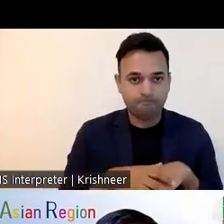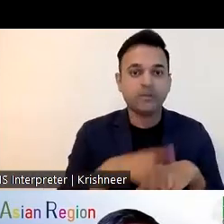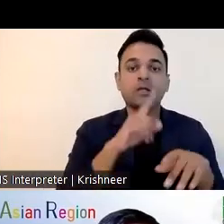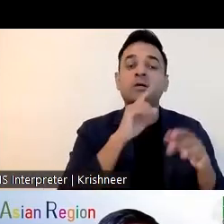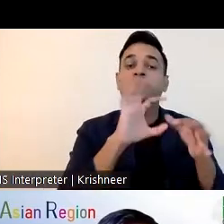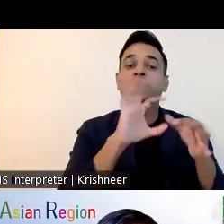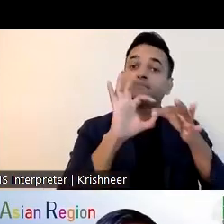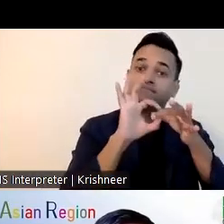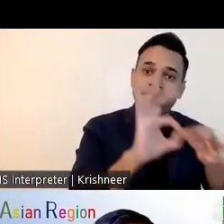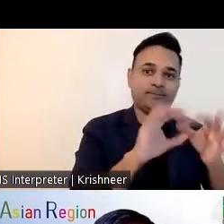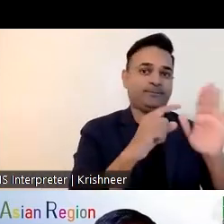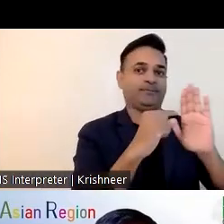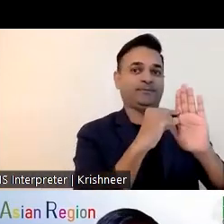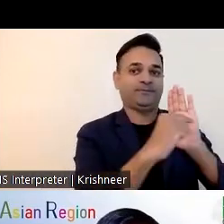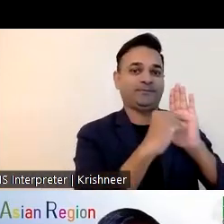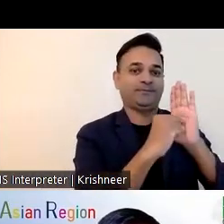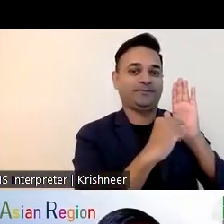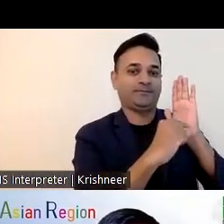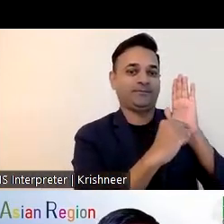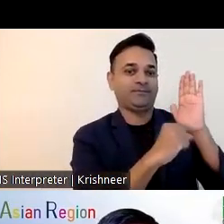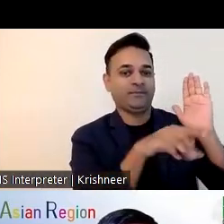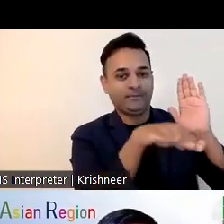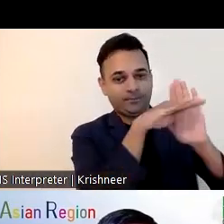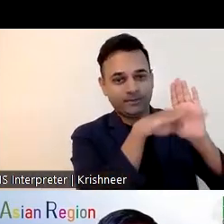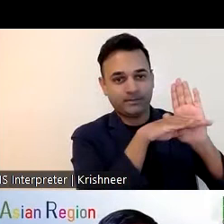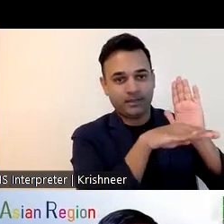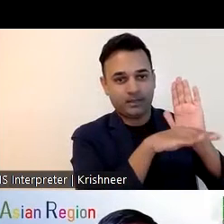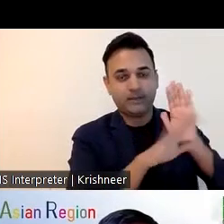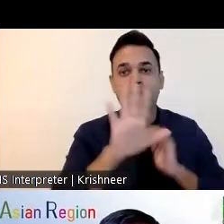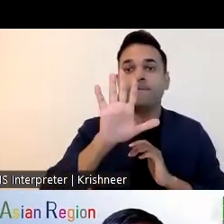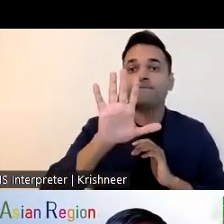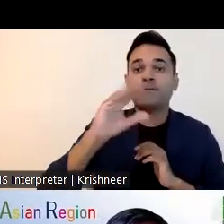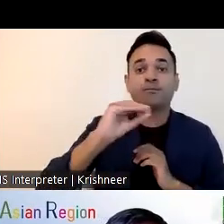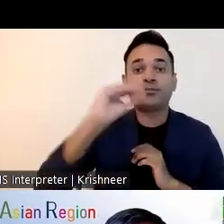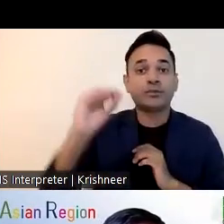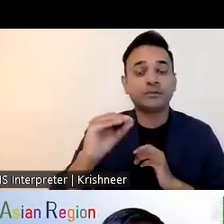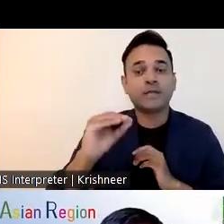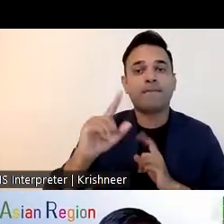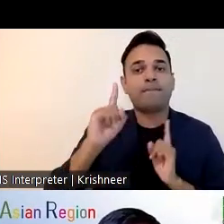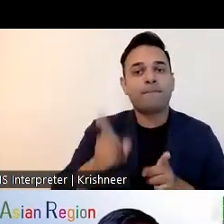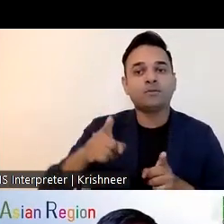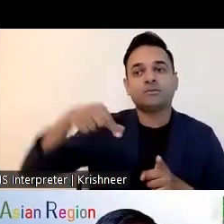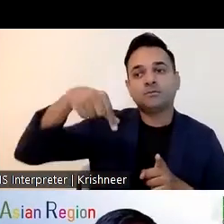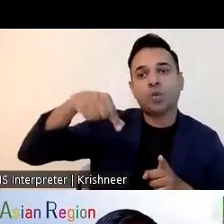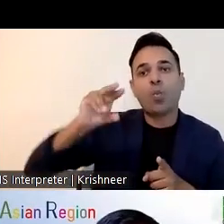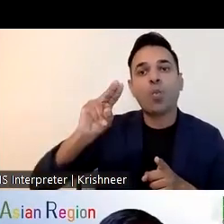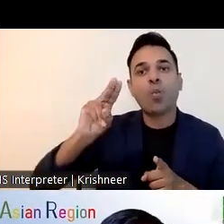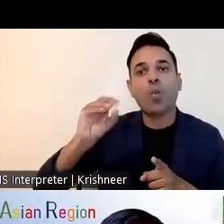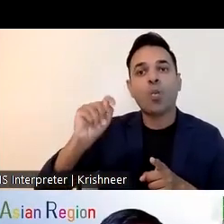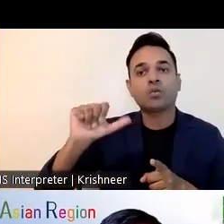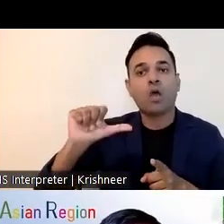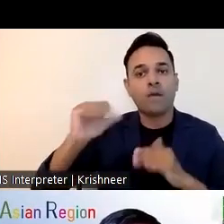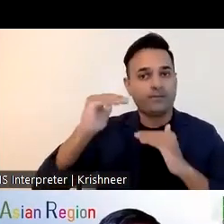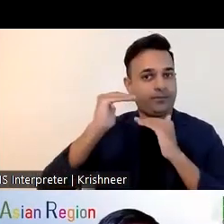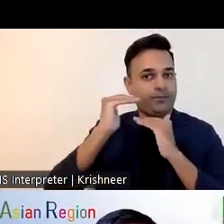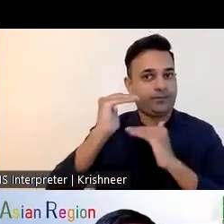also the Labor Act that has mentioned that those who acquire disability during